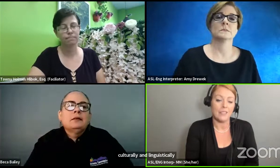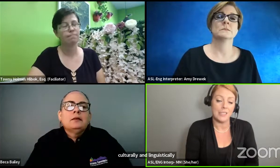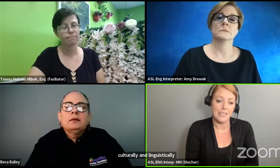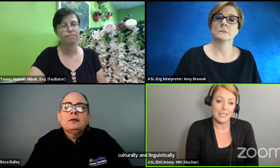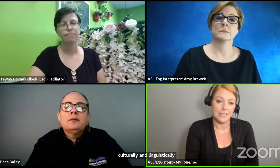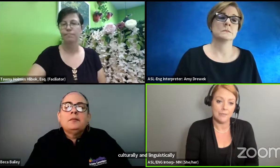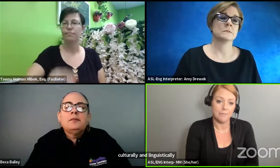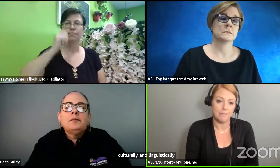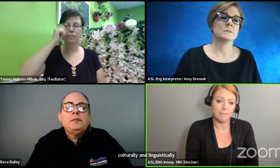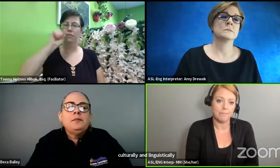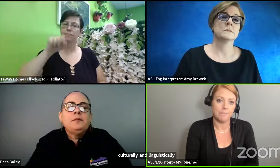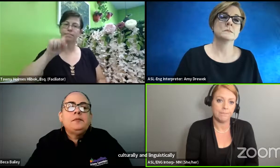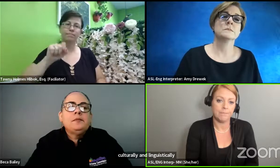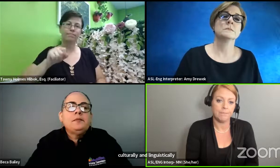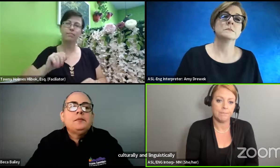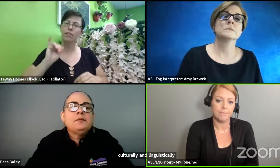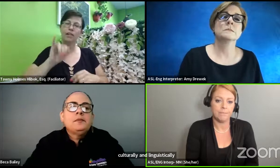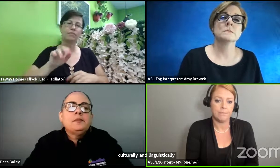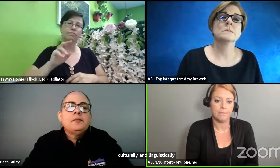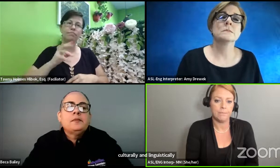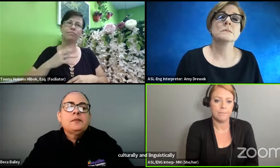personally haven't seen it.